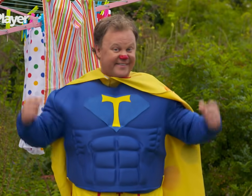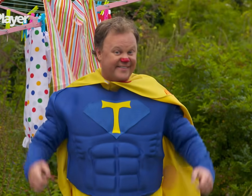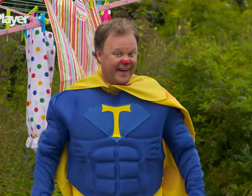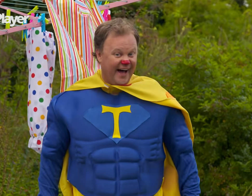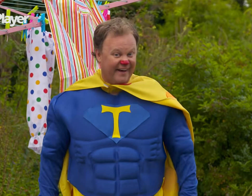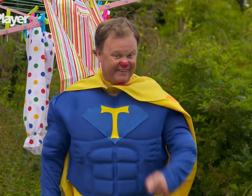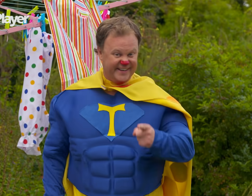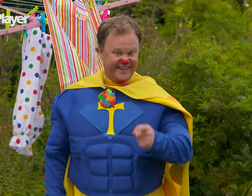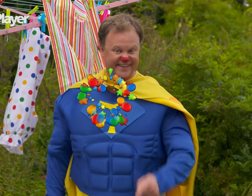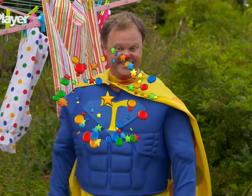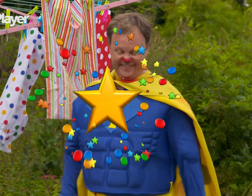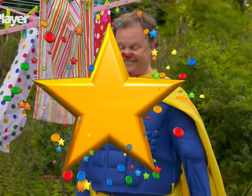superpowers. Oh, very good.